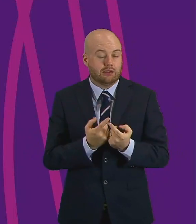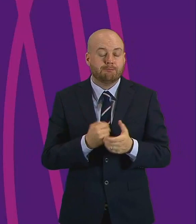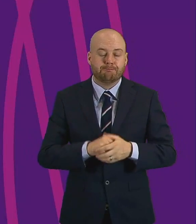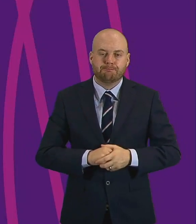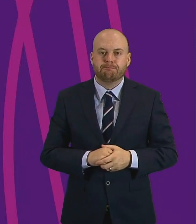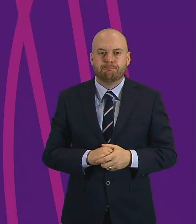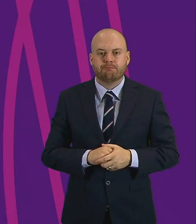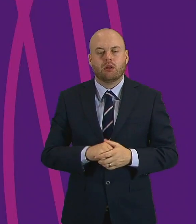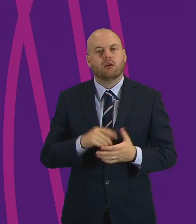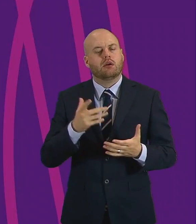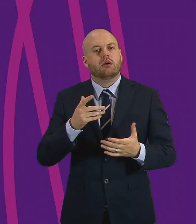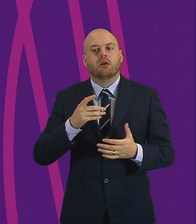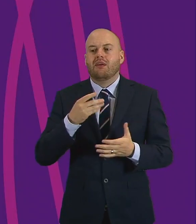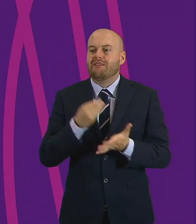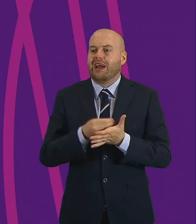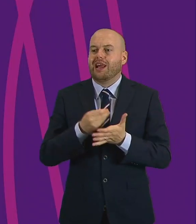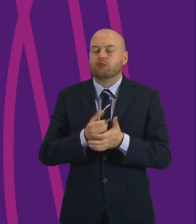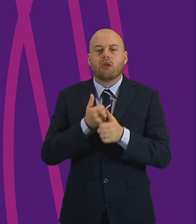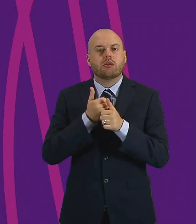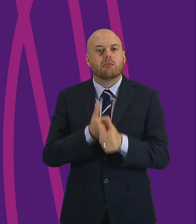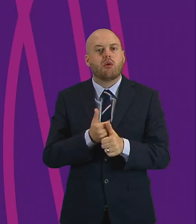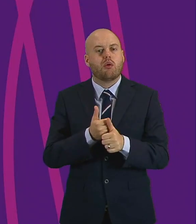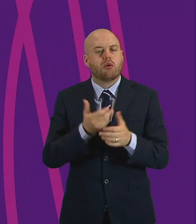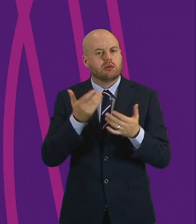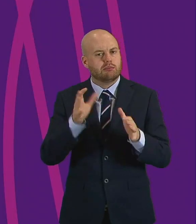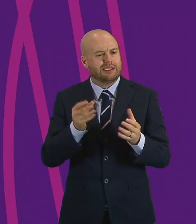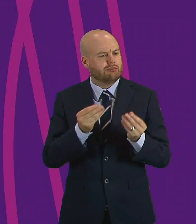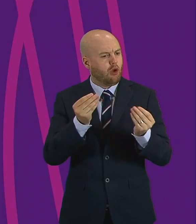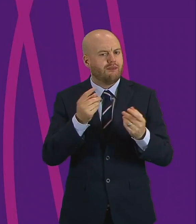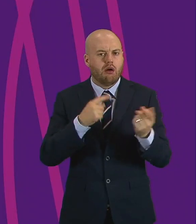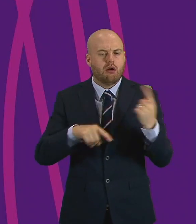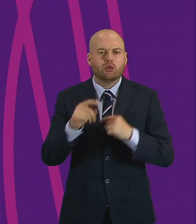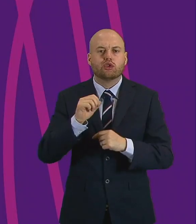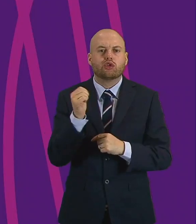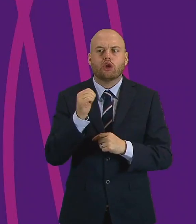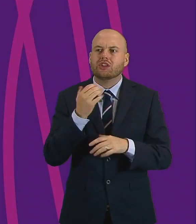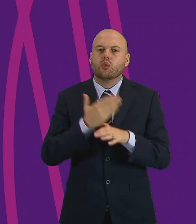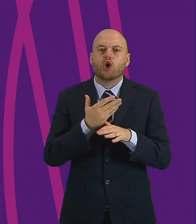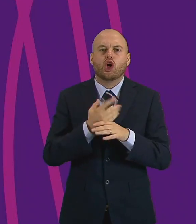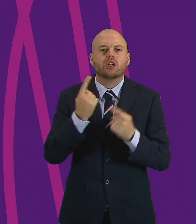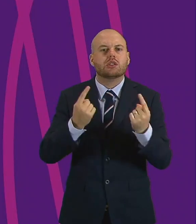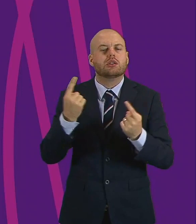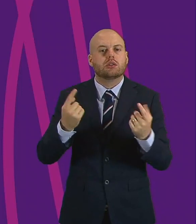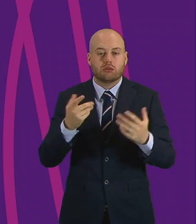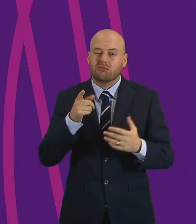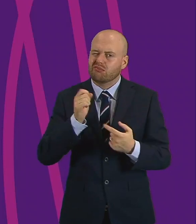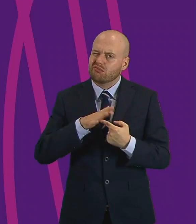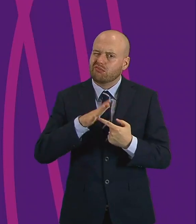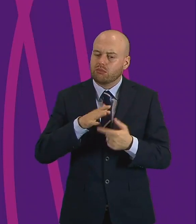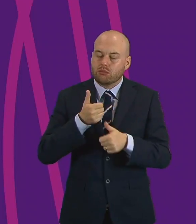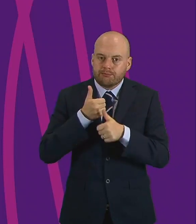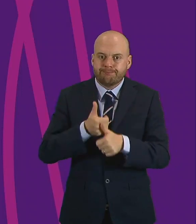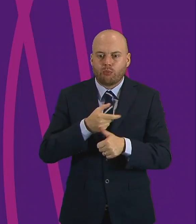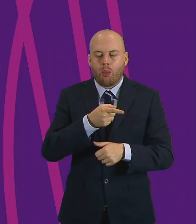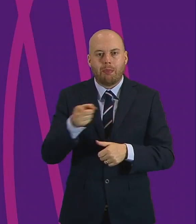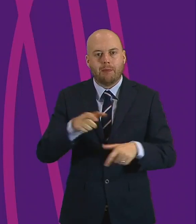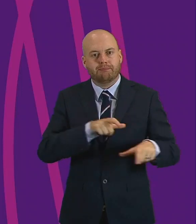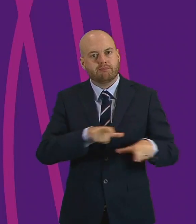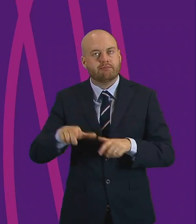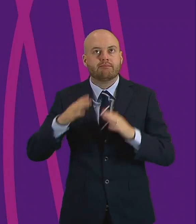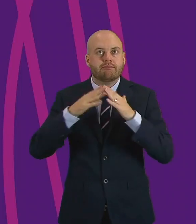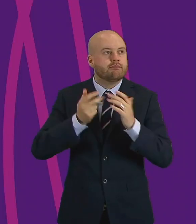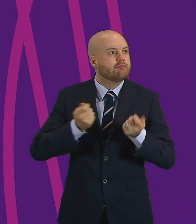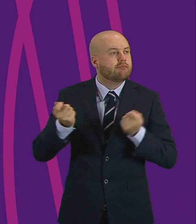to Scotland's workers and businesses has been paramount in sustaining livelihoods, and I genuinely believe that for the most part, both of